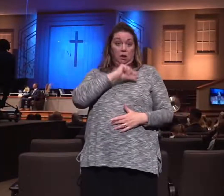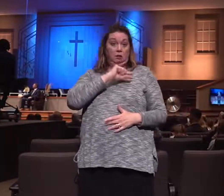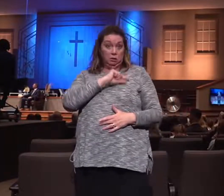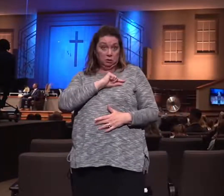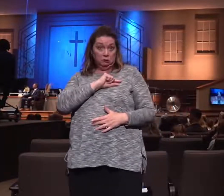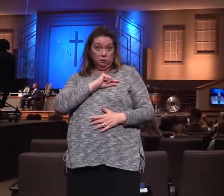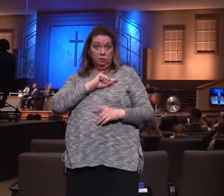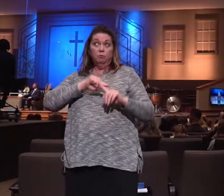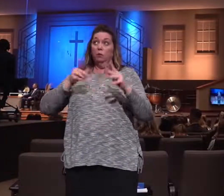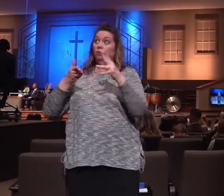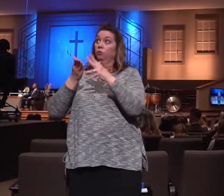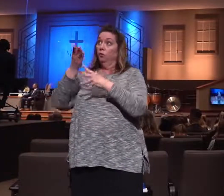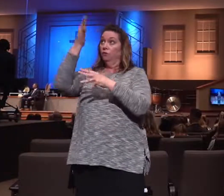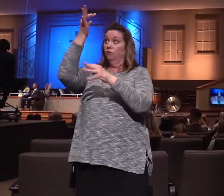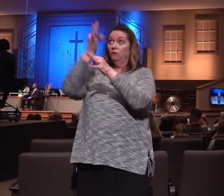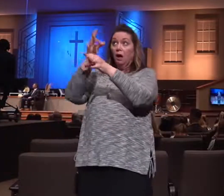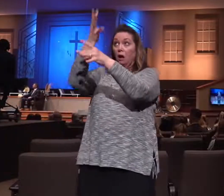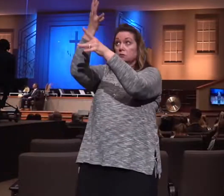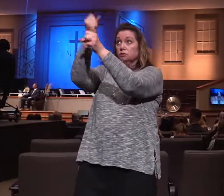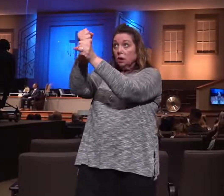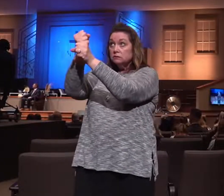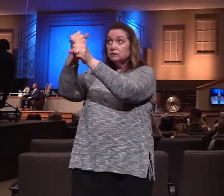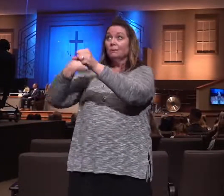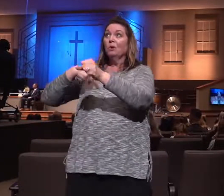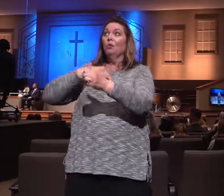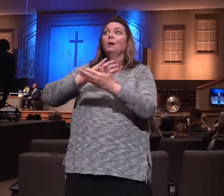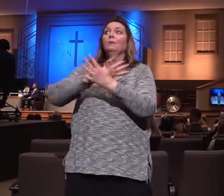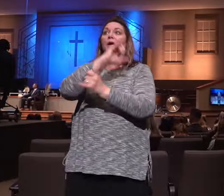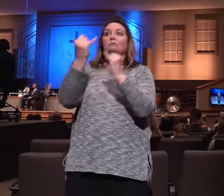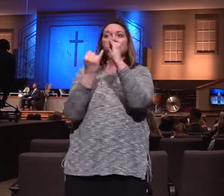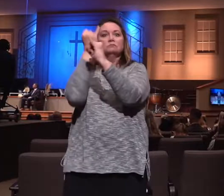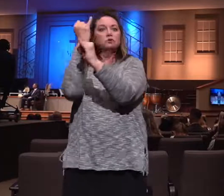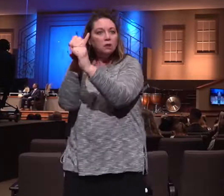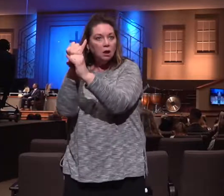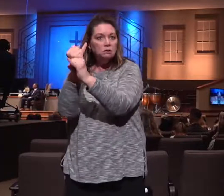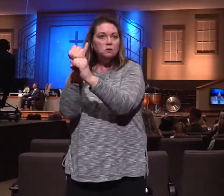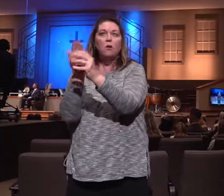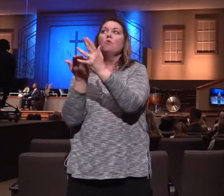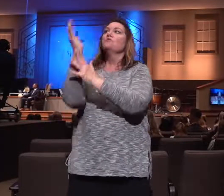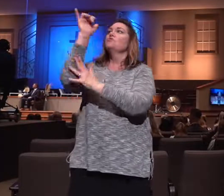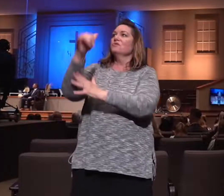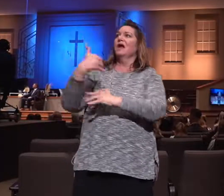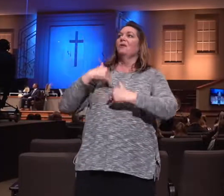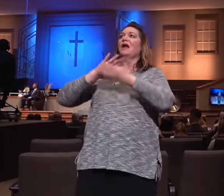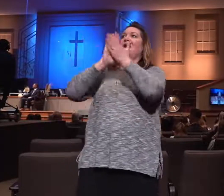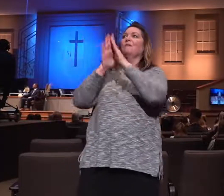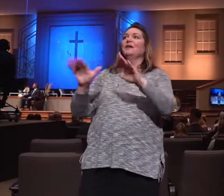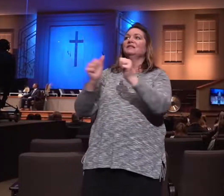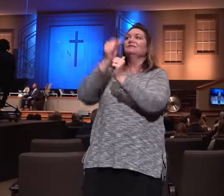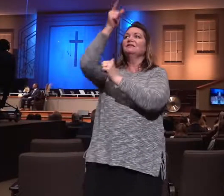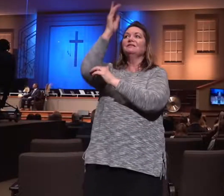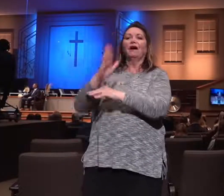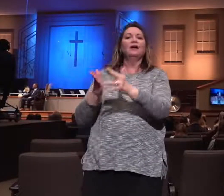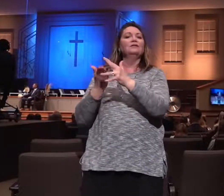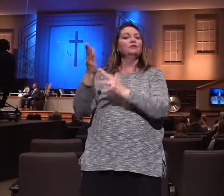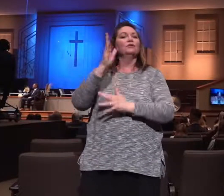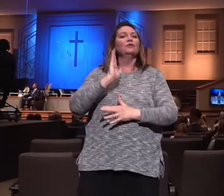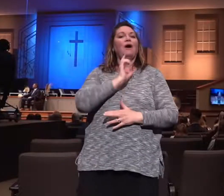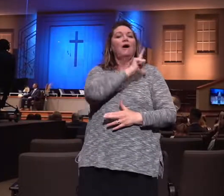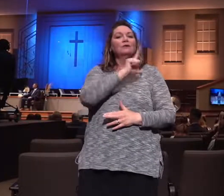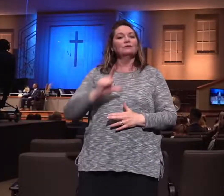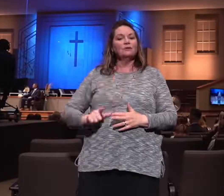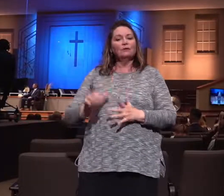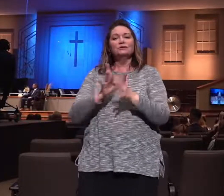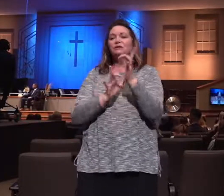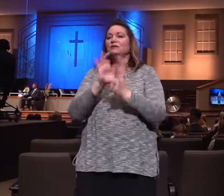justified. And that being justified, we now have peace with God through our Lord Jesus Christ. And that nothing can separate us